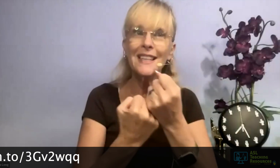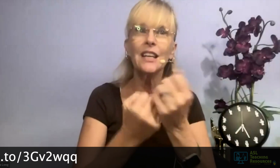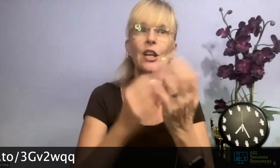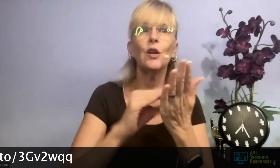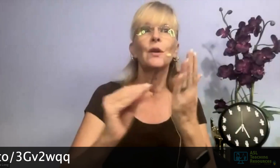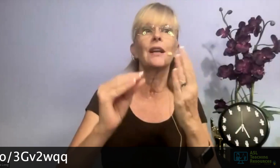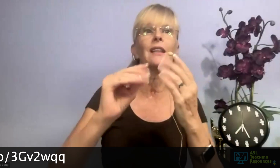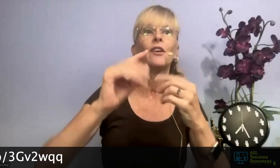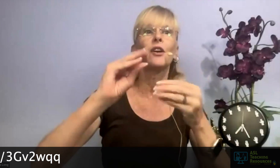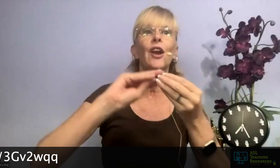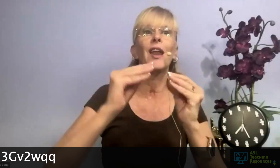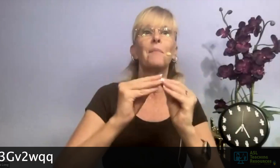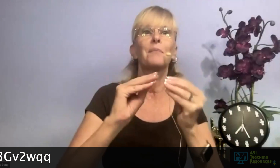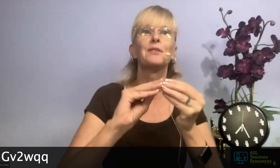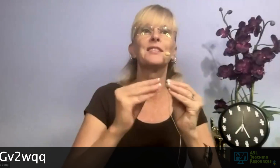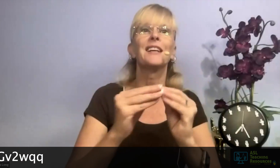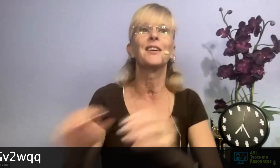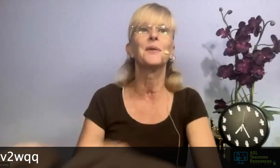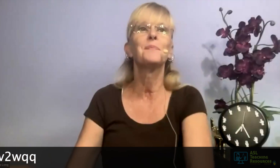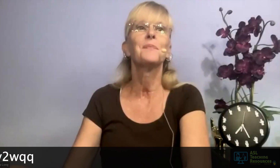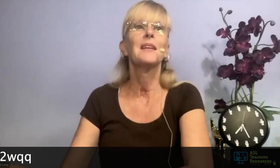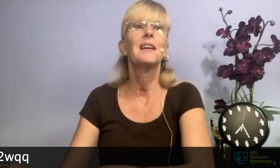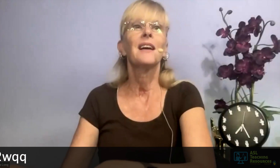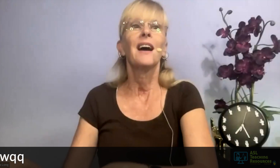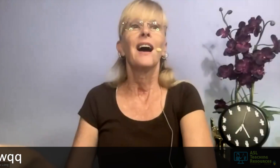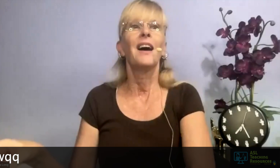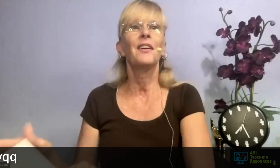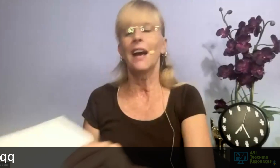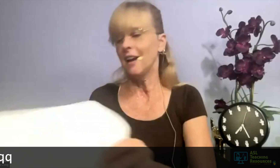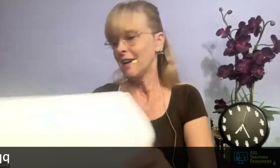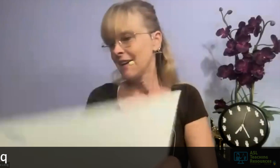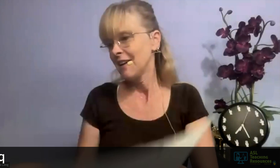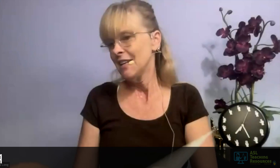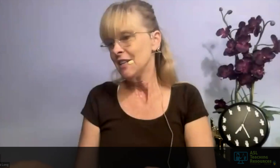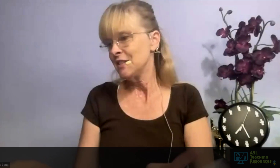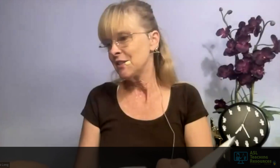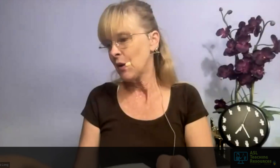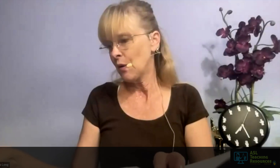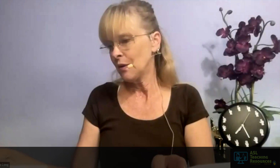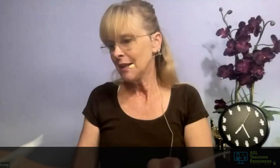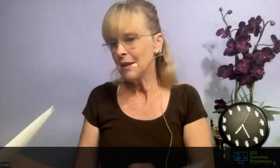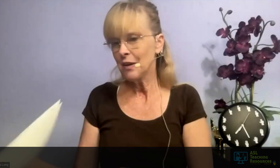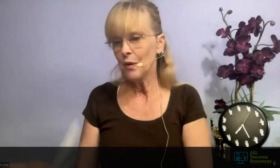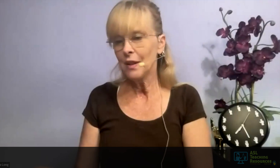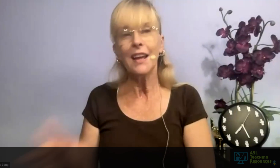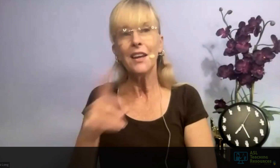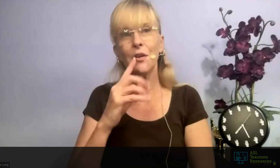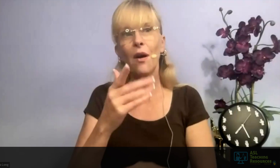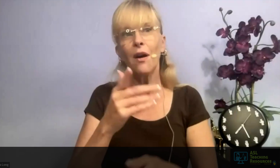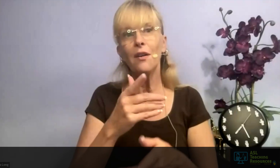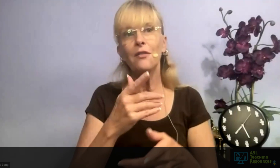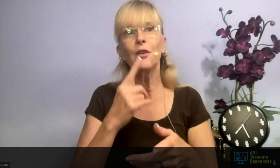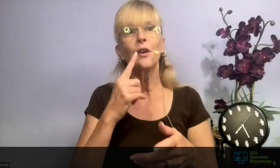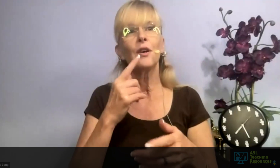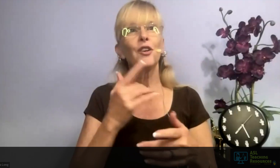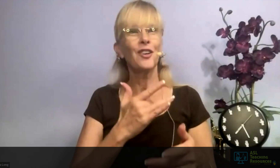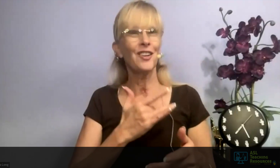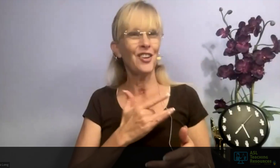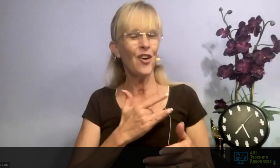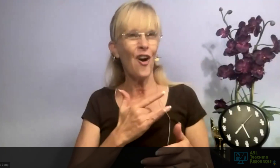reinforcing learning their numbers here. Okay. So let me go on. Thank you all for your hearts